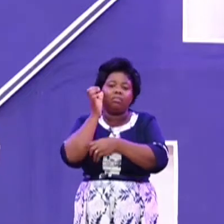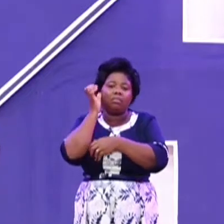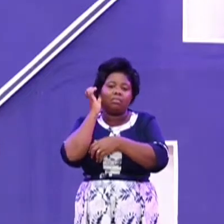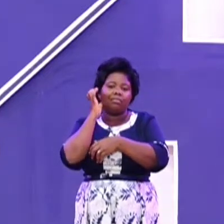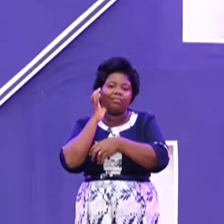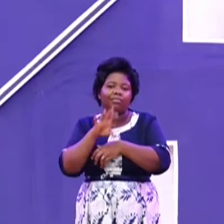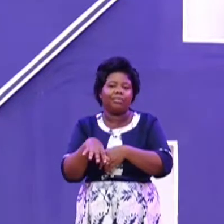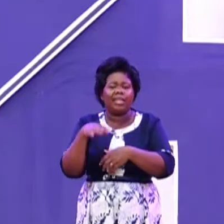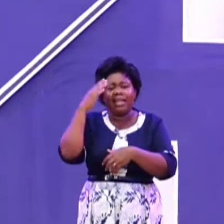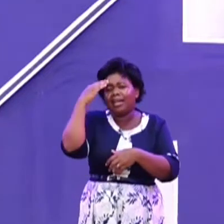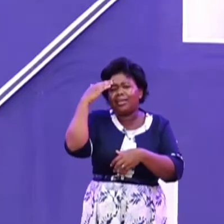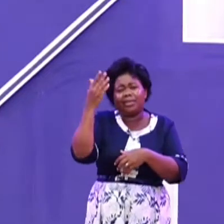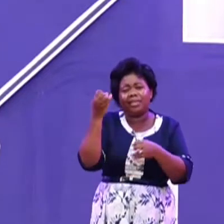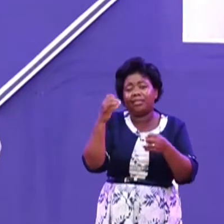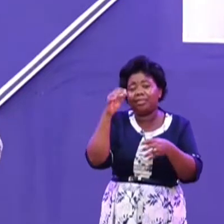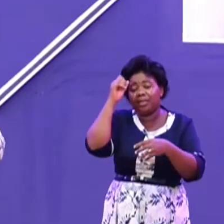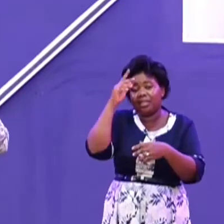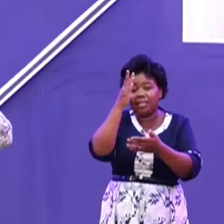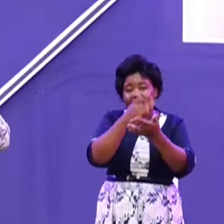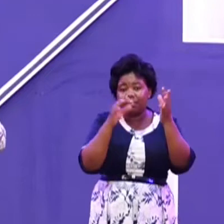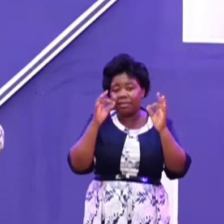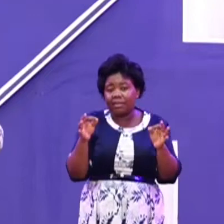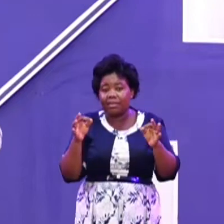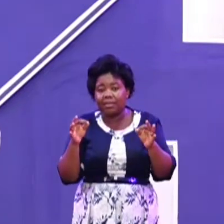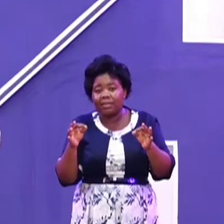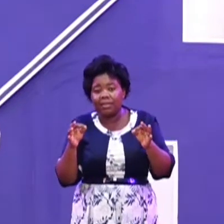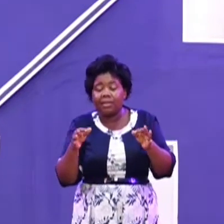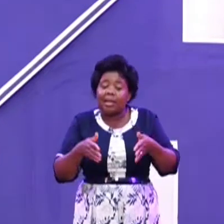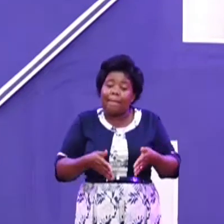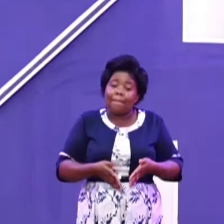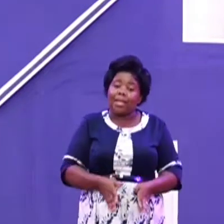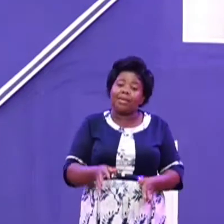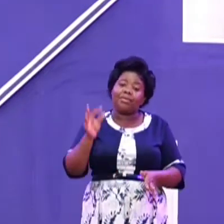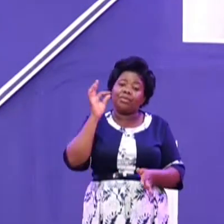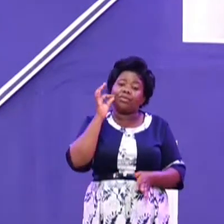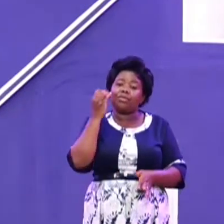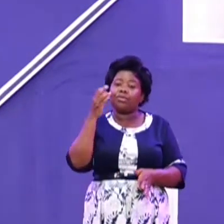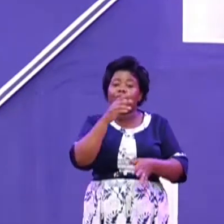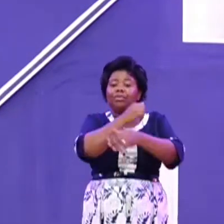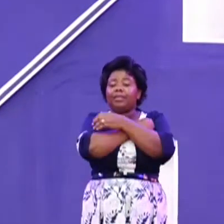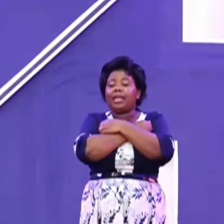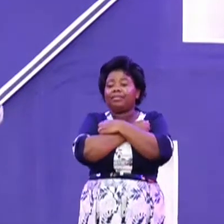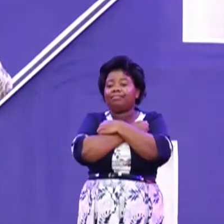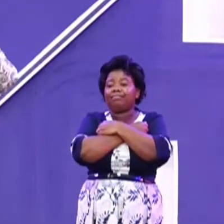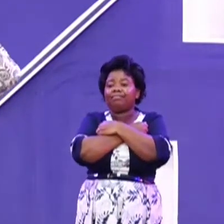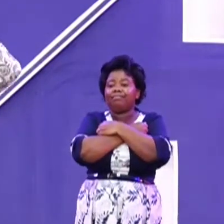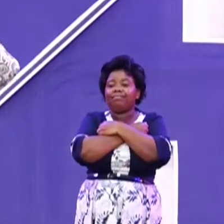I don't know if you're understanding something about bearing the fruit of the Holy Spirit of love. One day